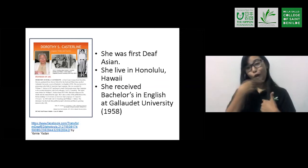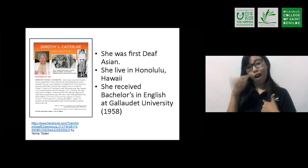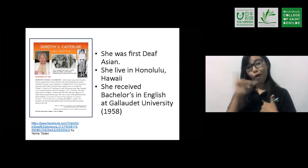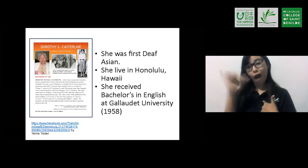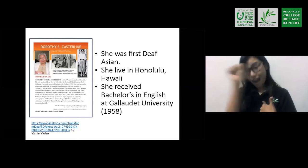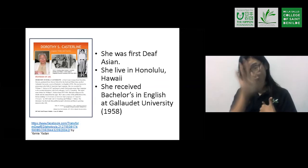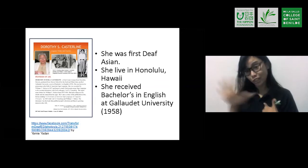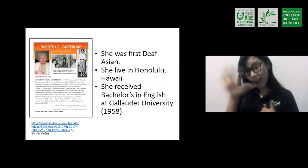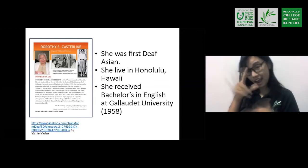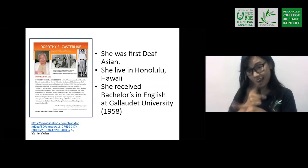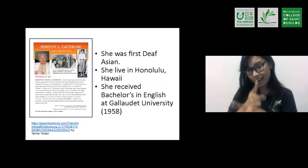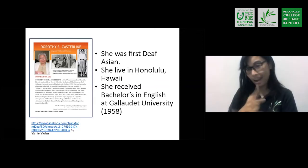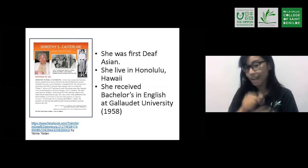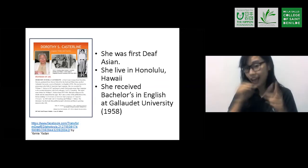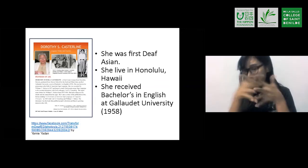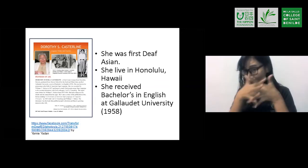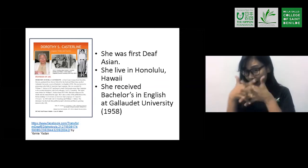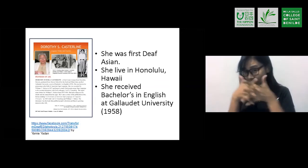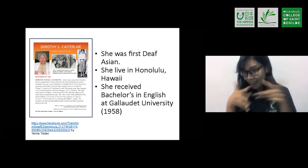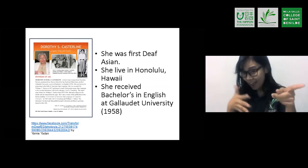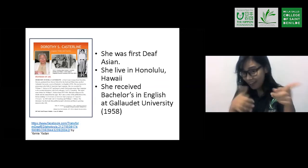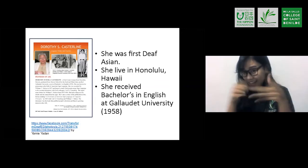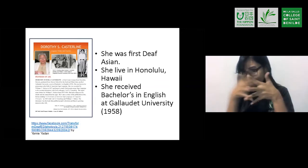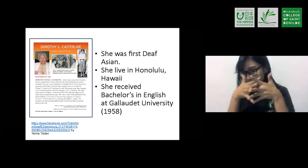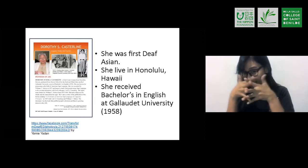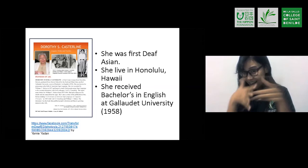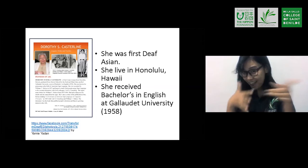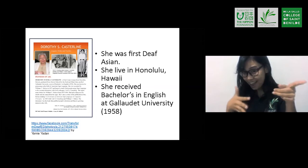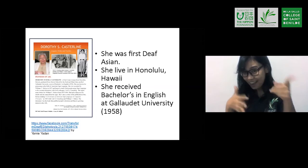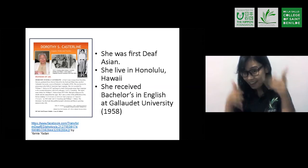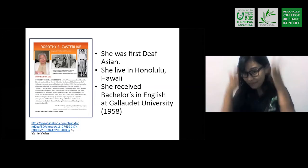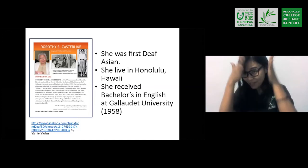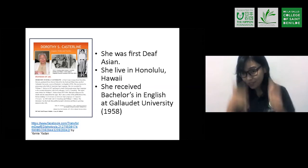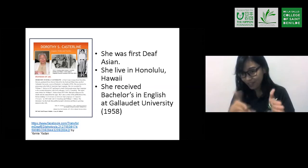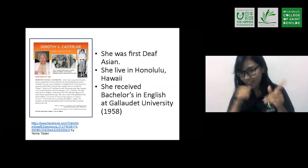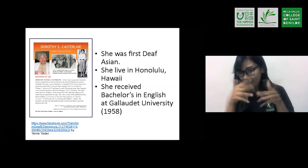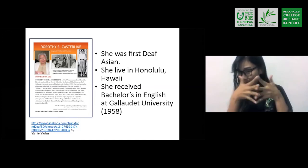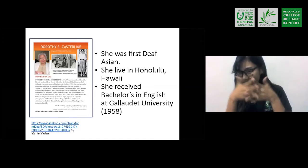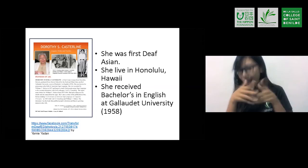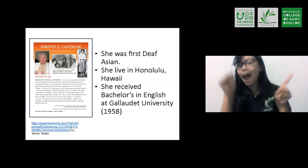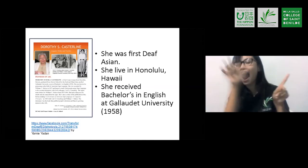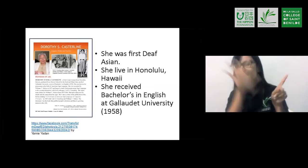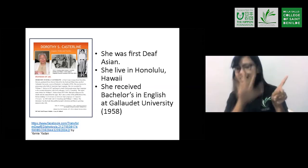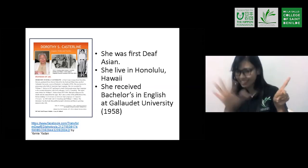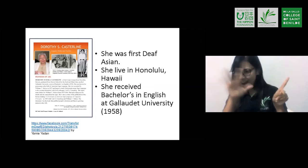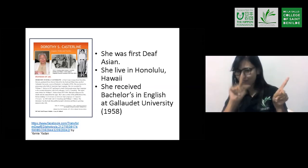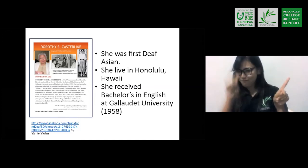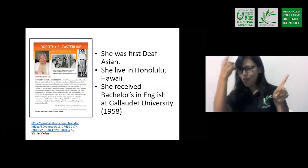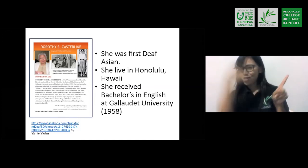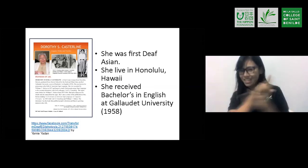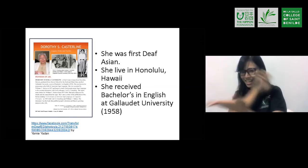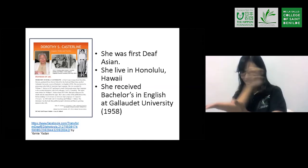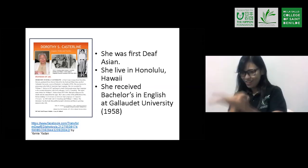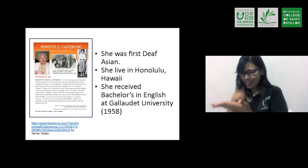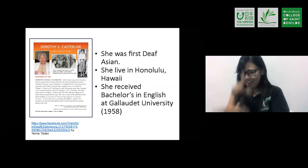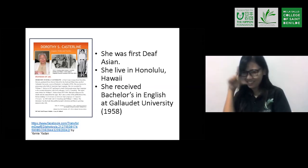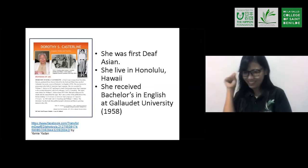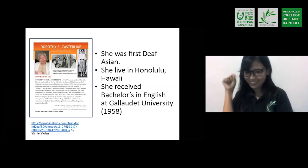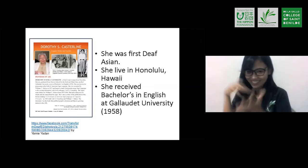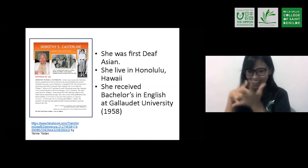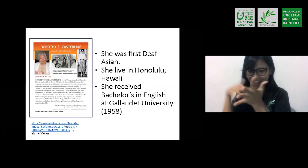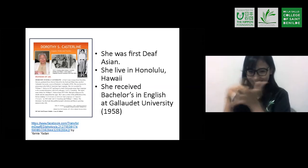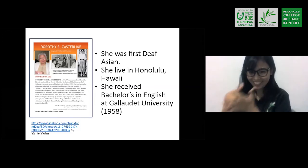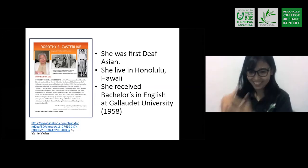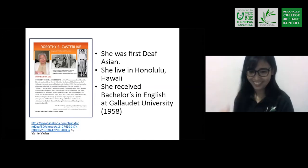she looked Asian, like myself, right? I look Asian,